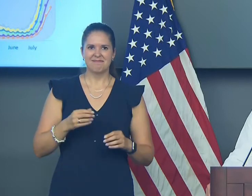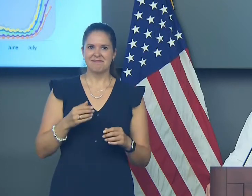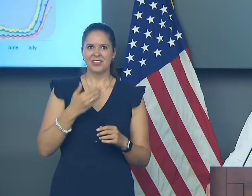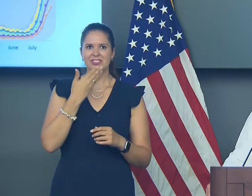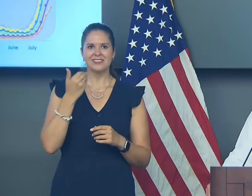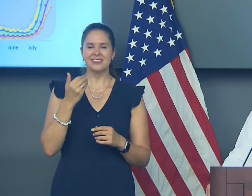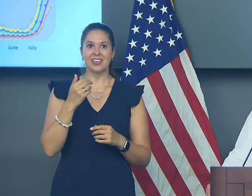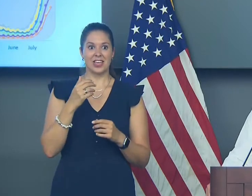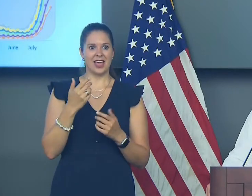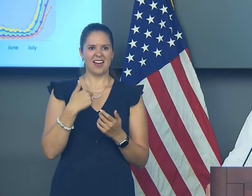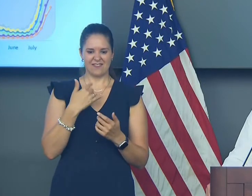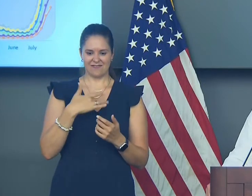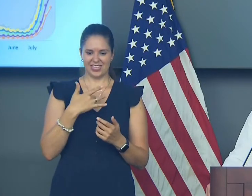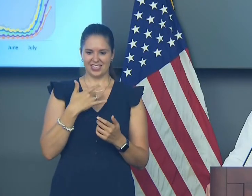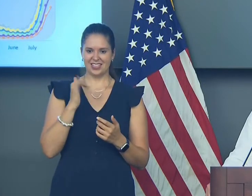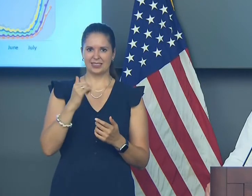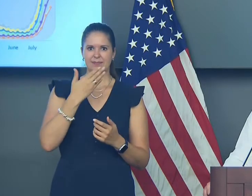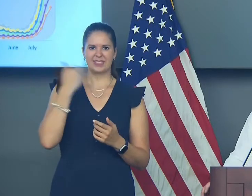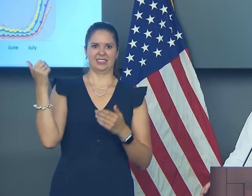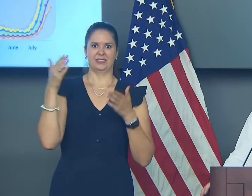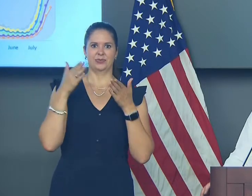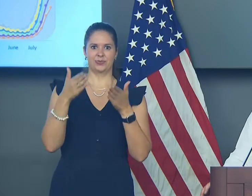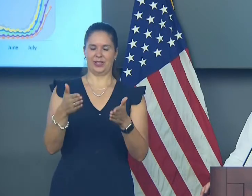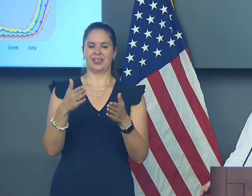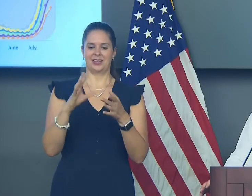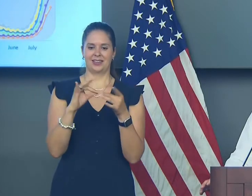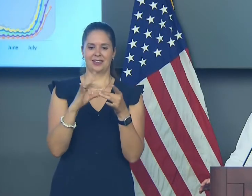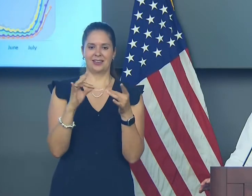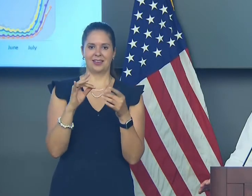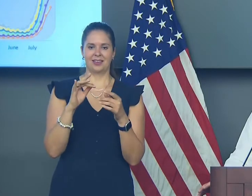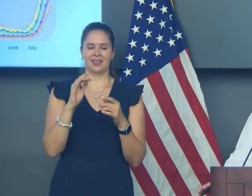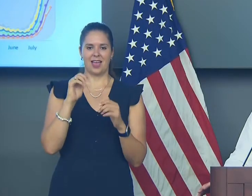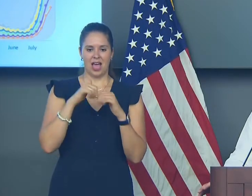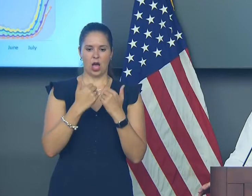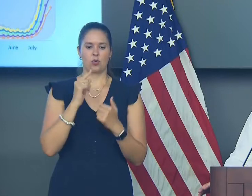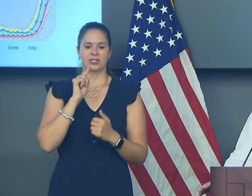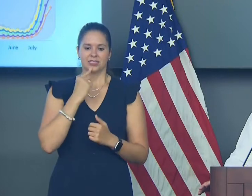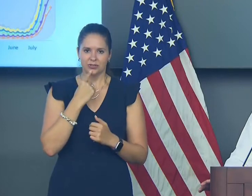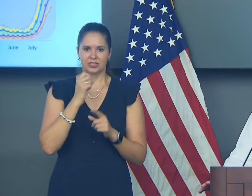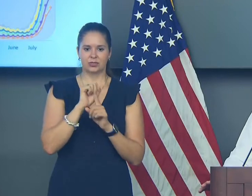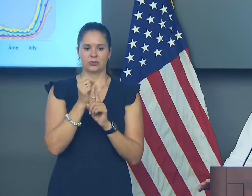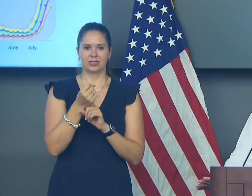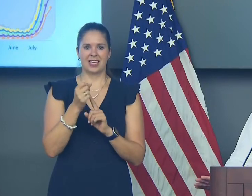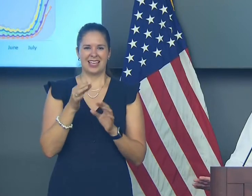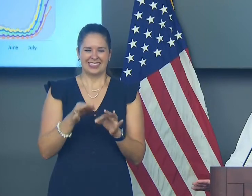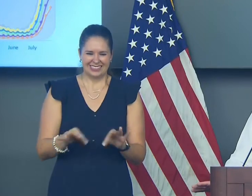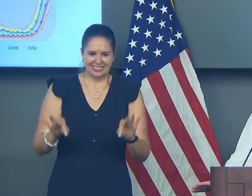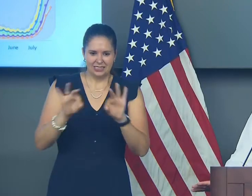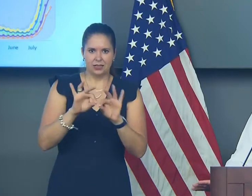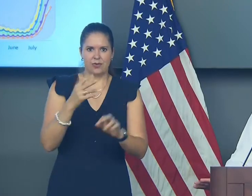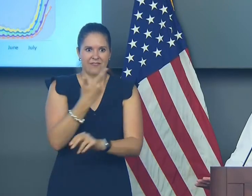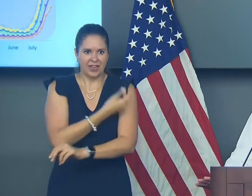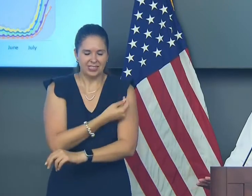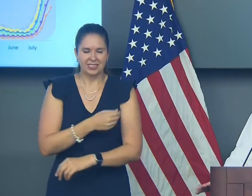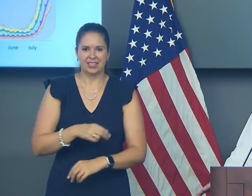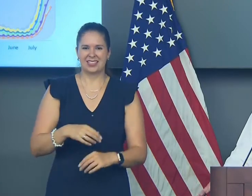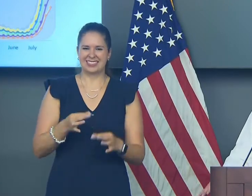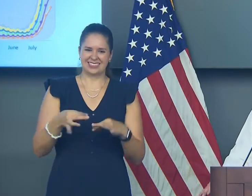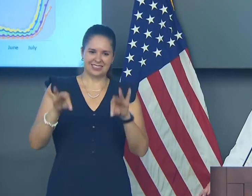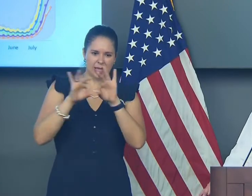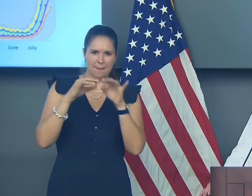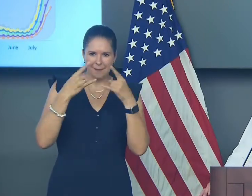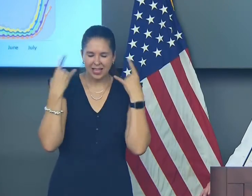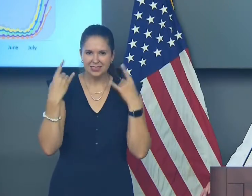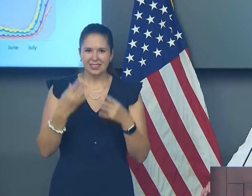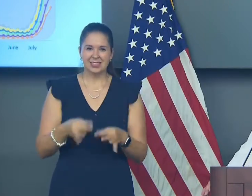to convey just how serious this situation is and how necessary it is that we vaccinate, that we mask, and that we